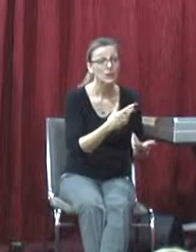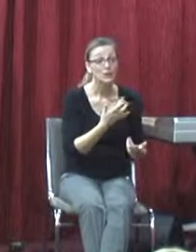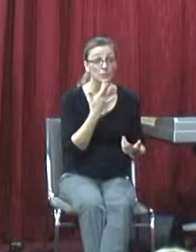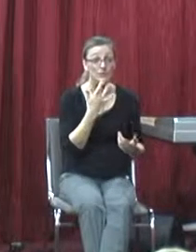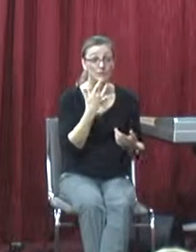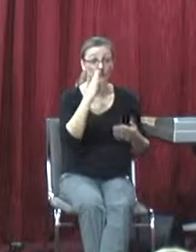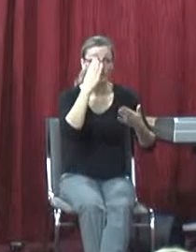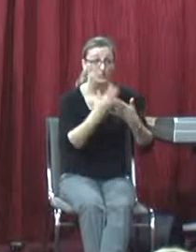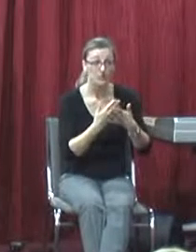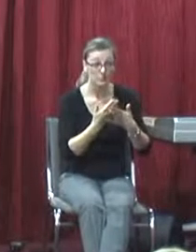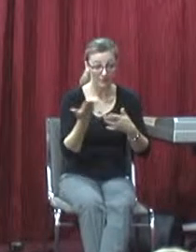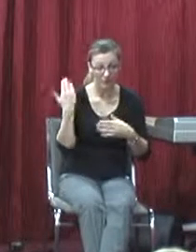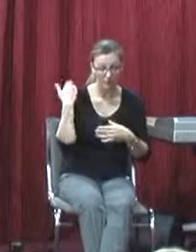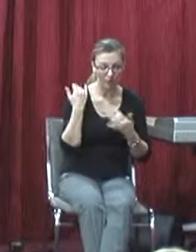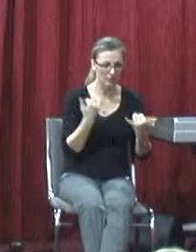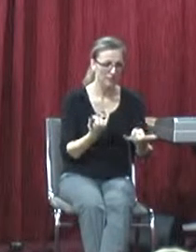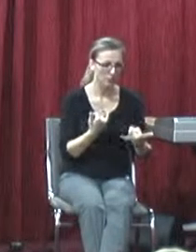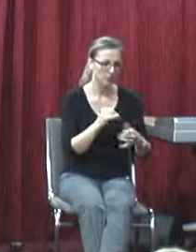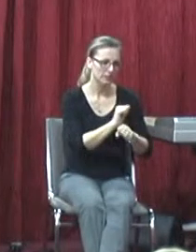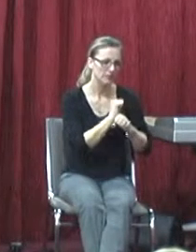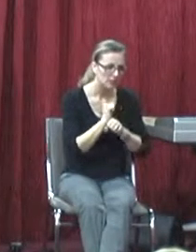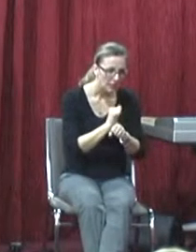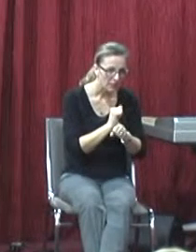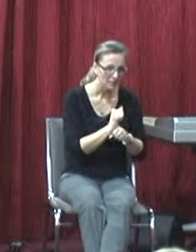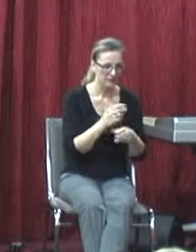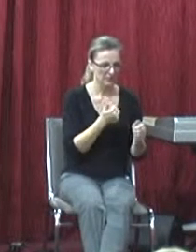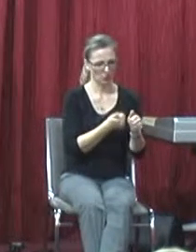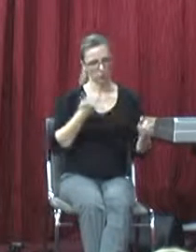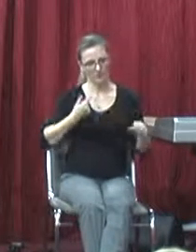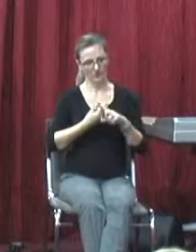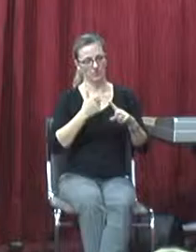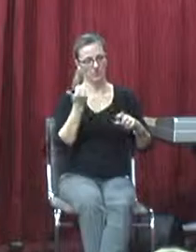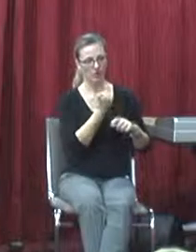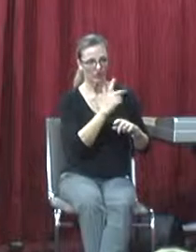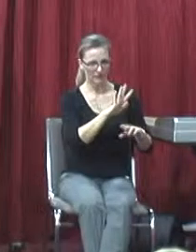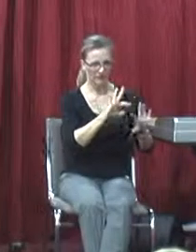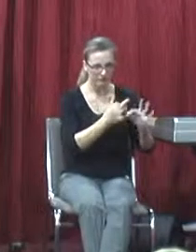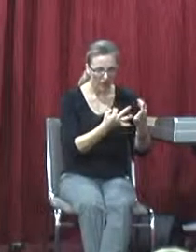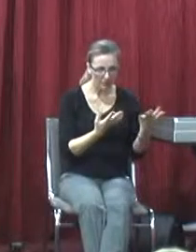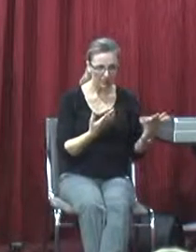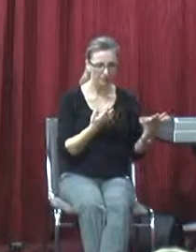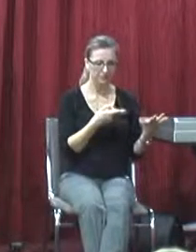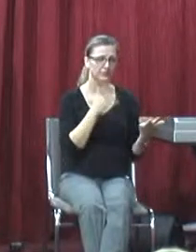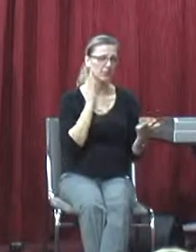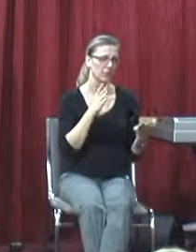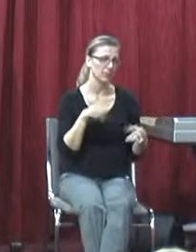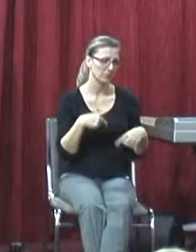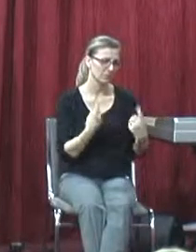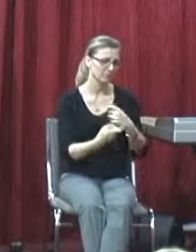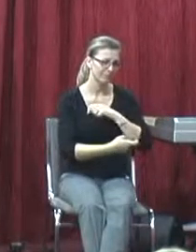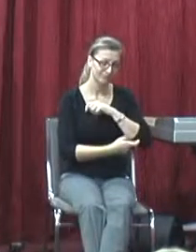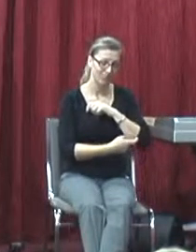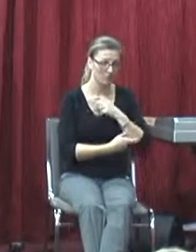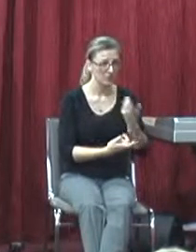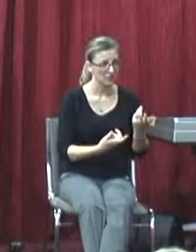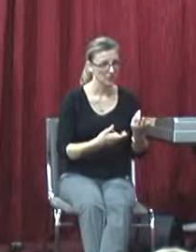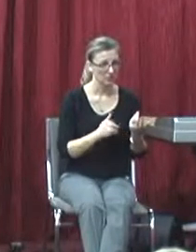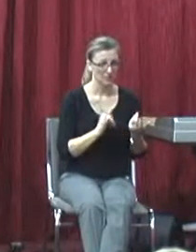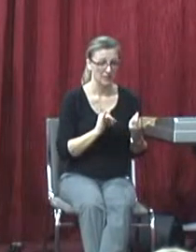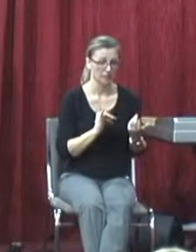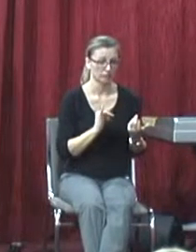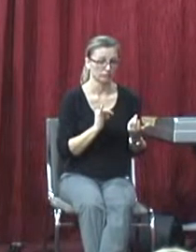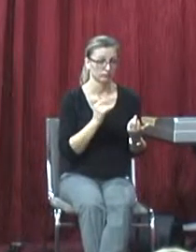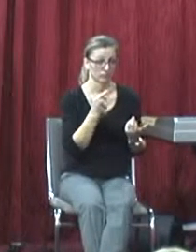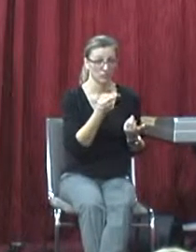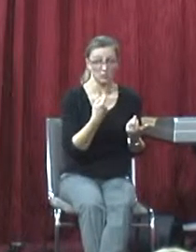He's a slave now. He was away from his beloved family. And he would have been greatly tempted, as you or I